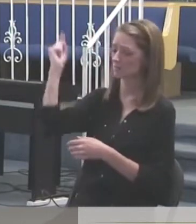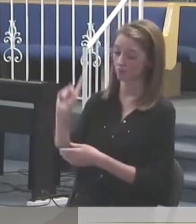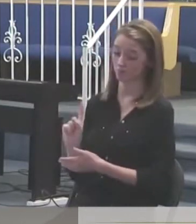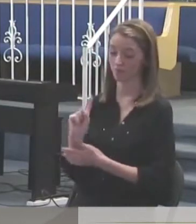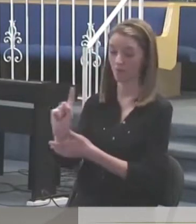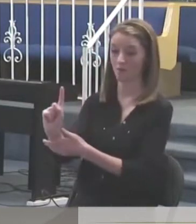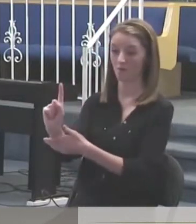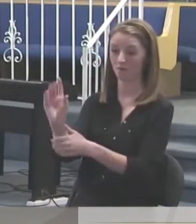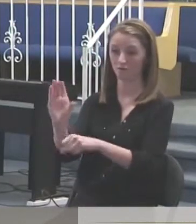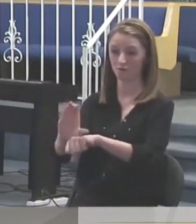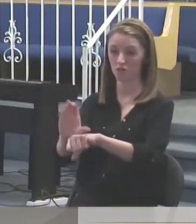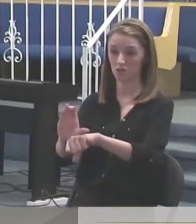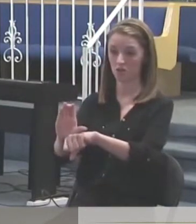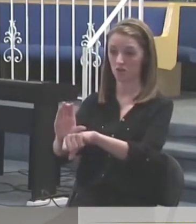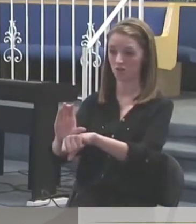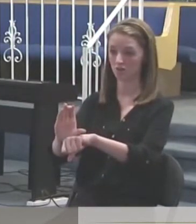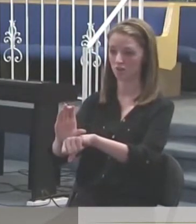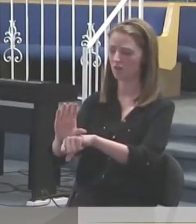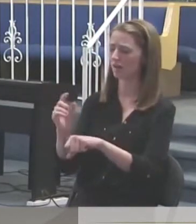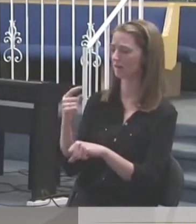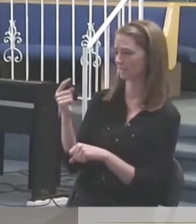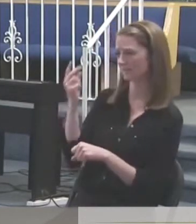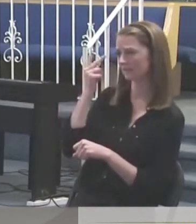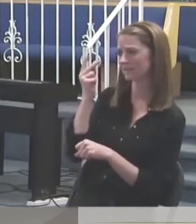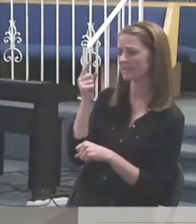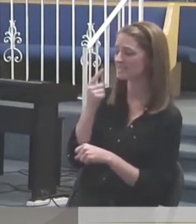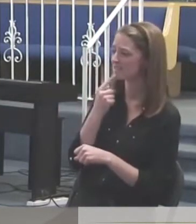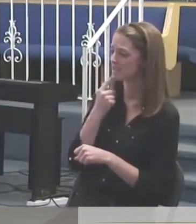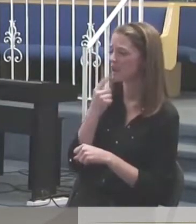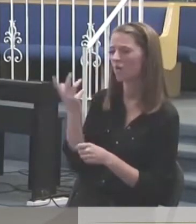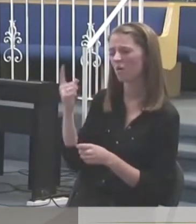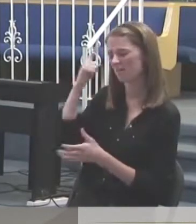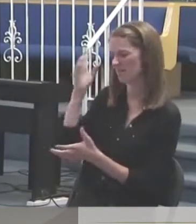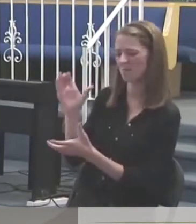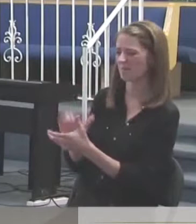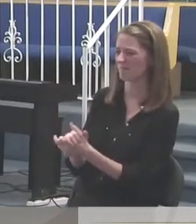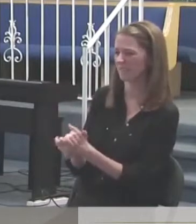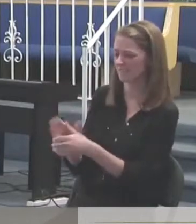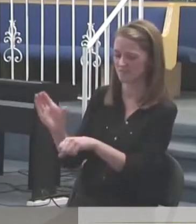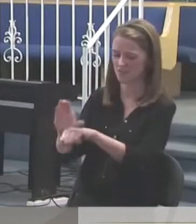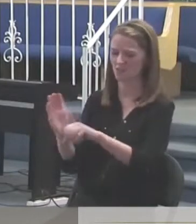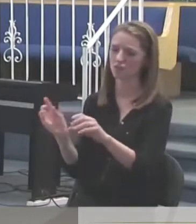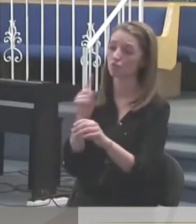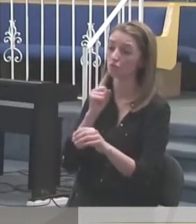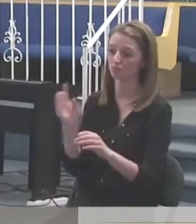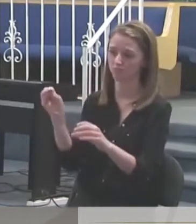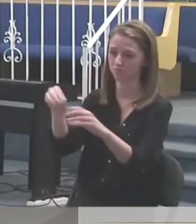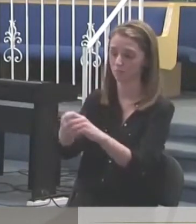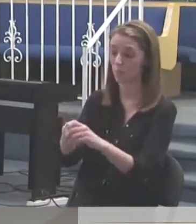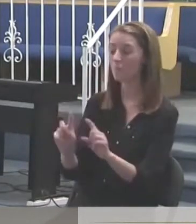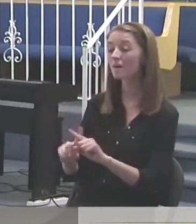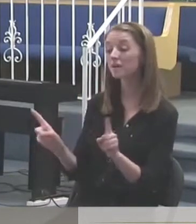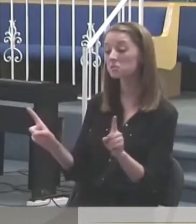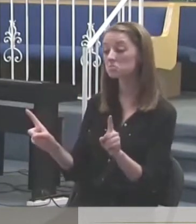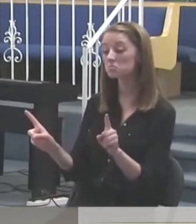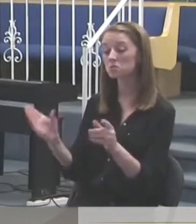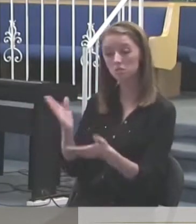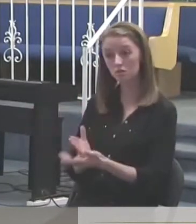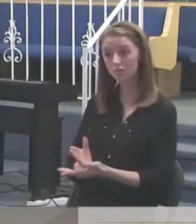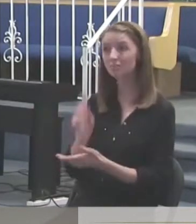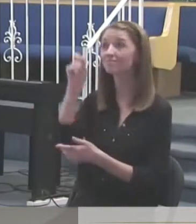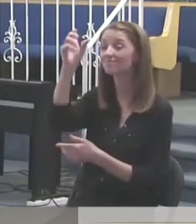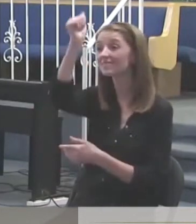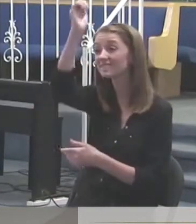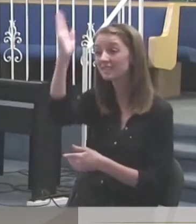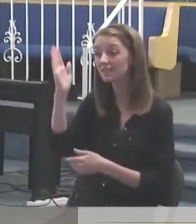clowning, and you say, I don't believe that they got anything to do with church. That's fine. Yes, sir. But did you stop and ask God? The reason